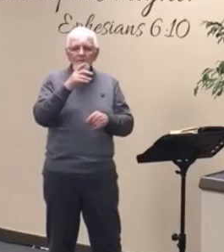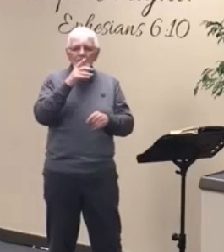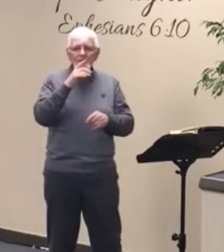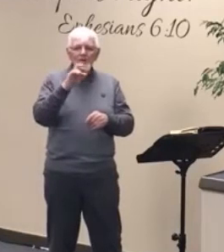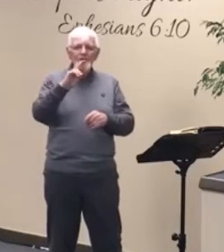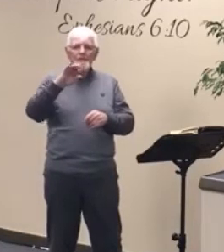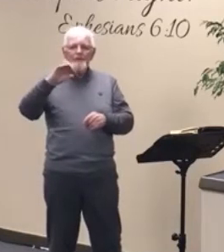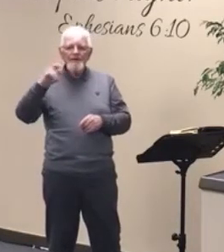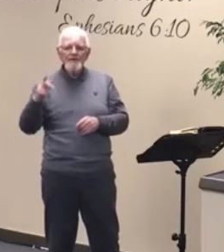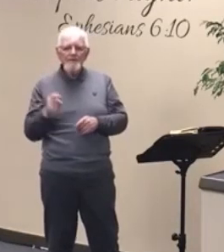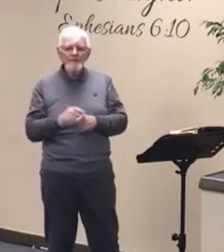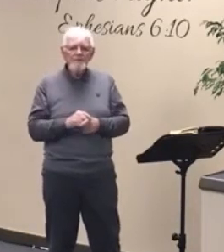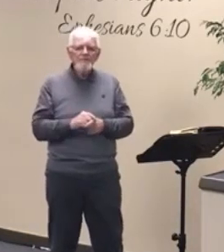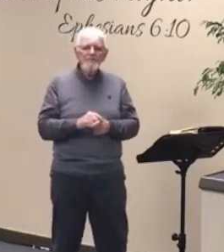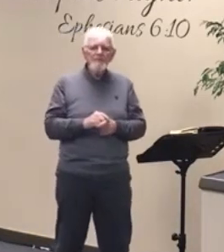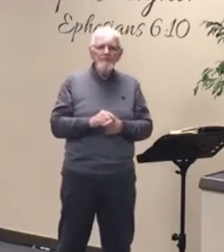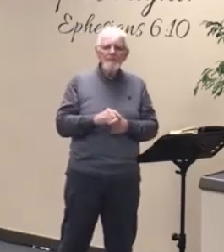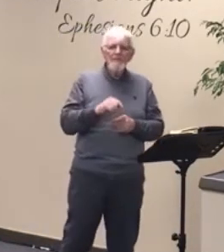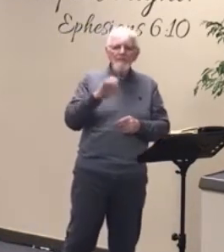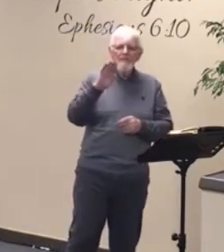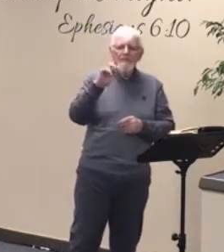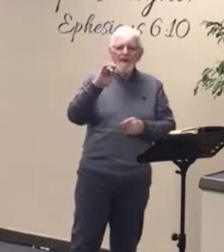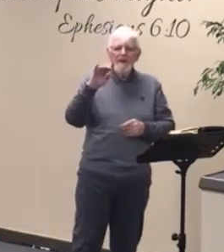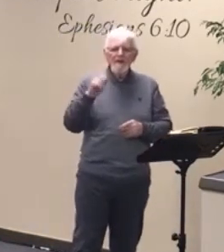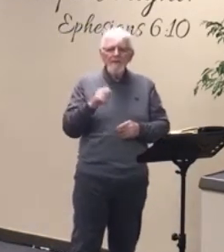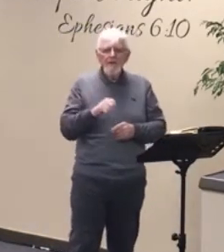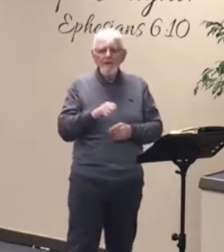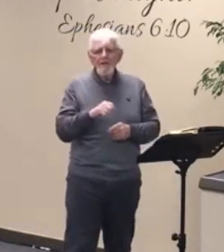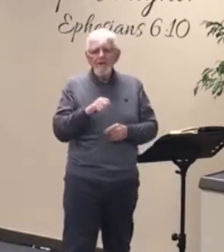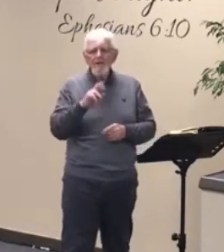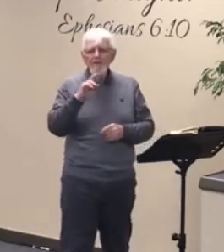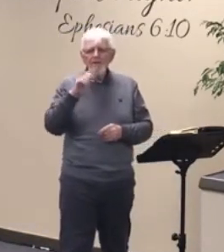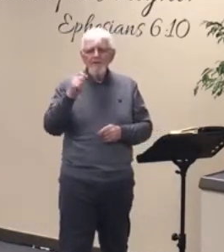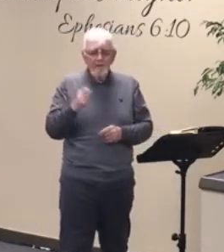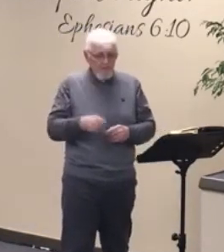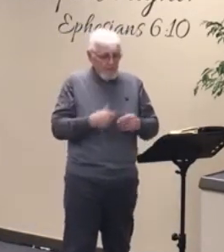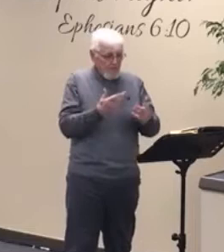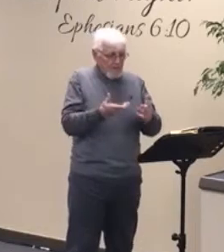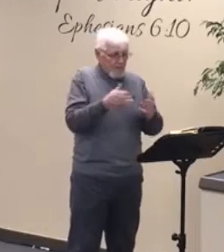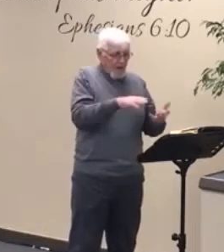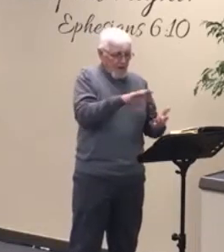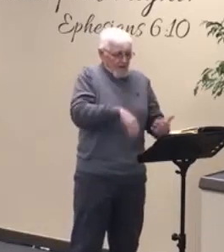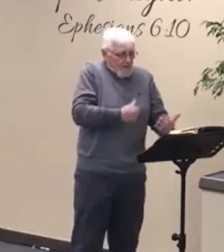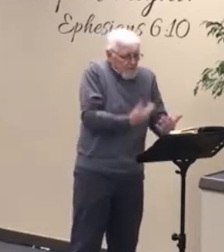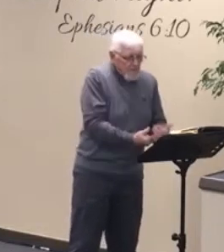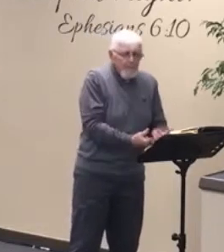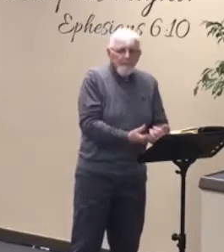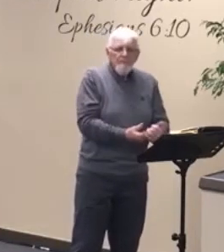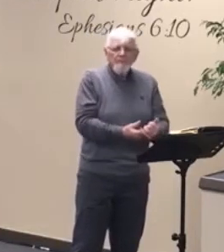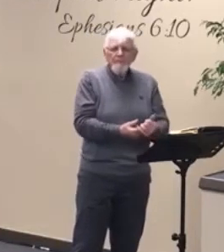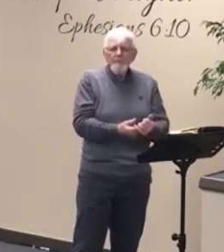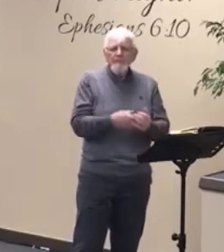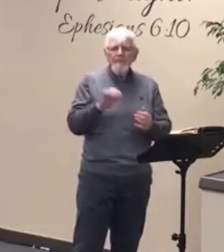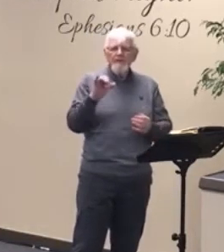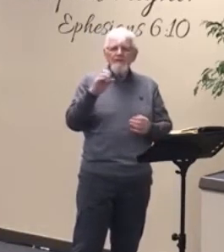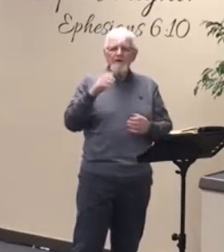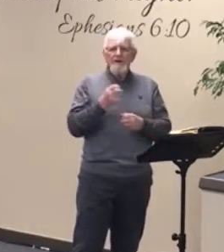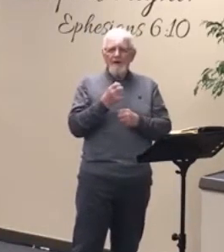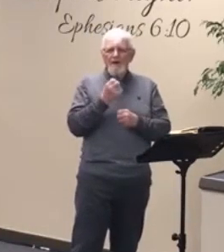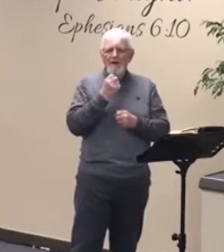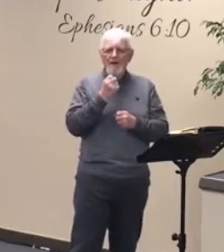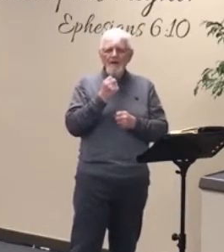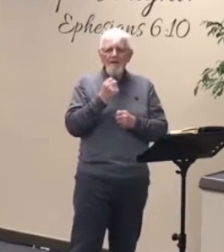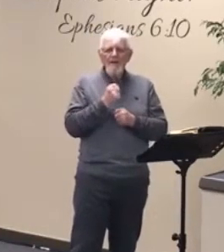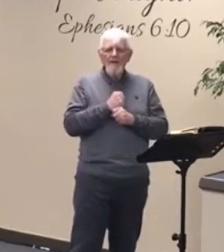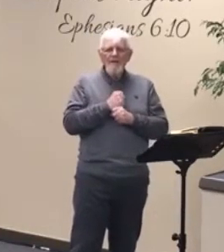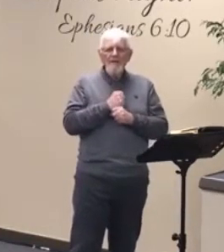and Benjamin's mother was Rachel, and Rachel died when she was giving birth to Benjamin. So Jacob really loved Rachel, and because of